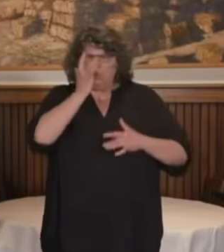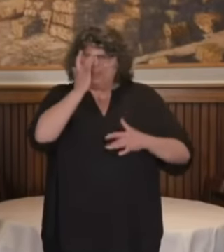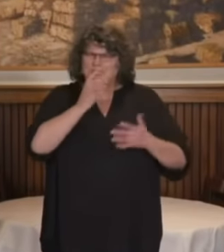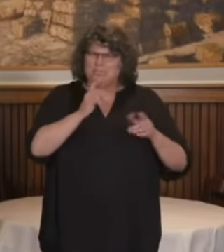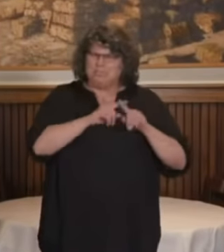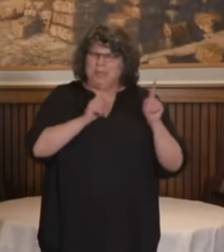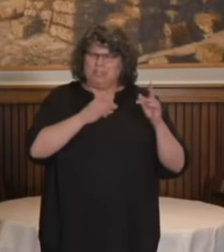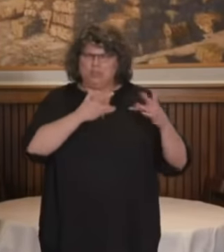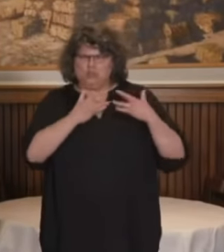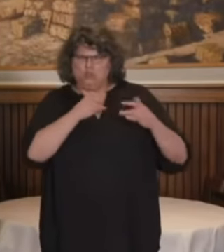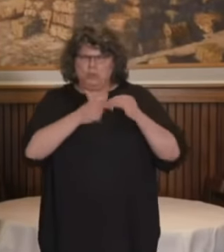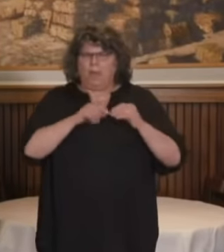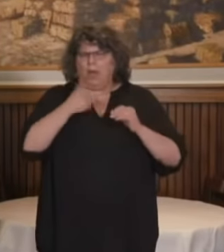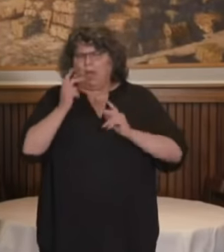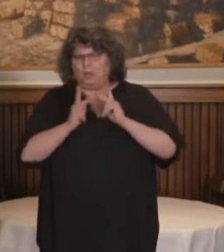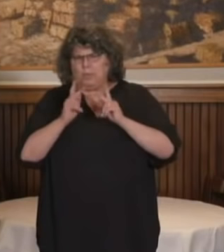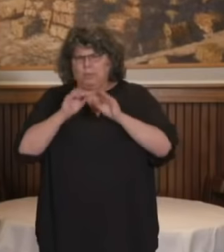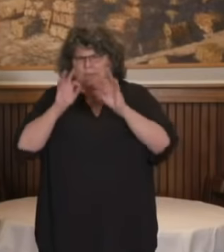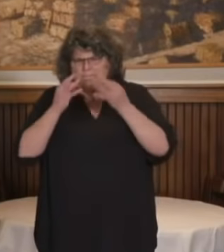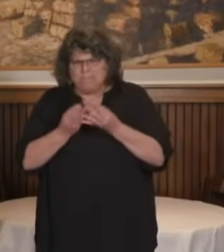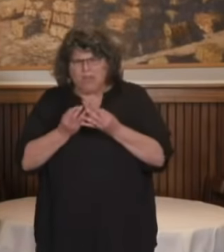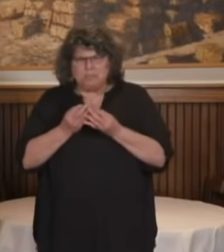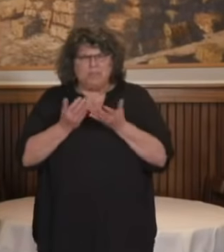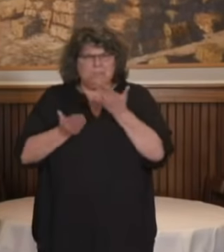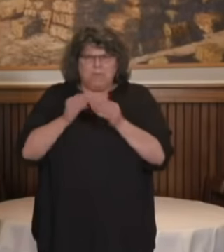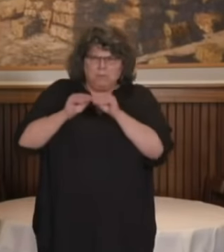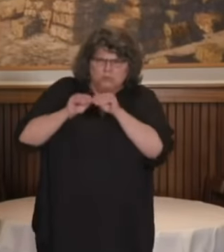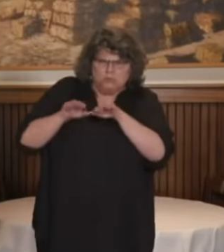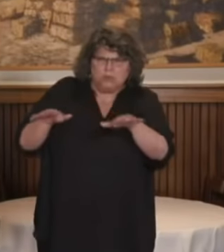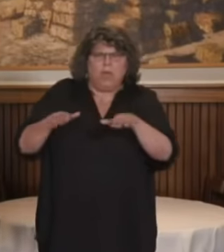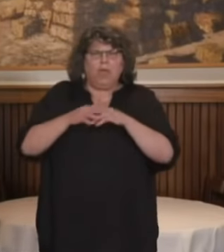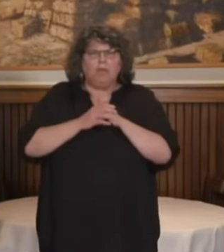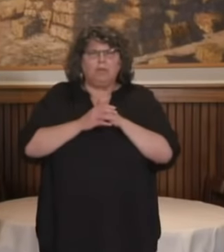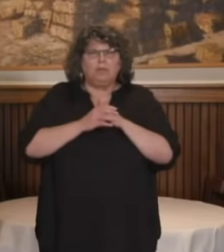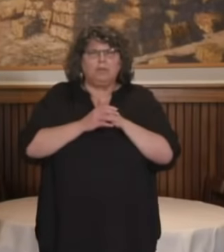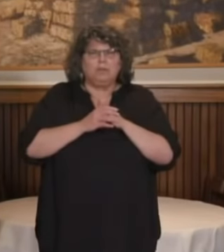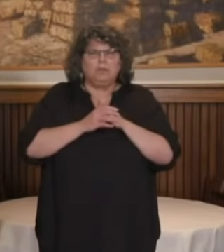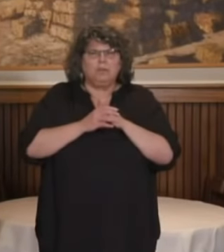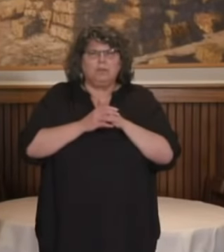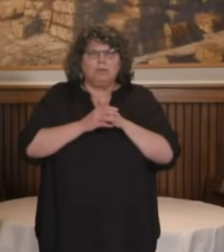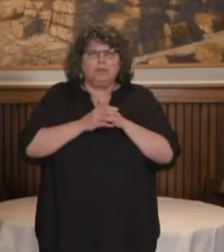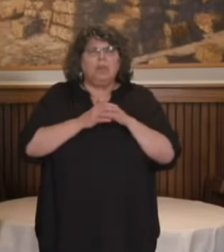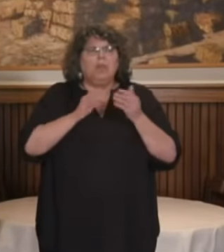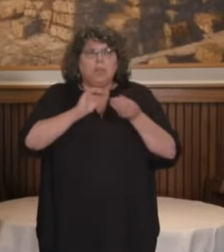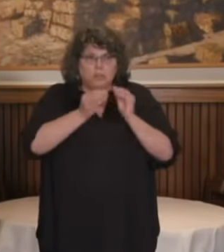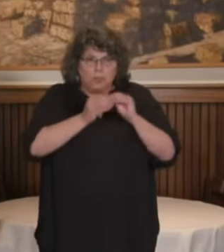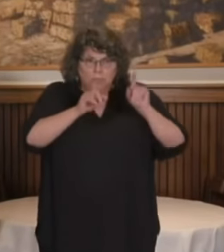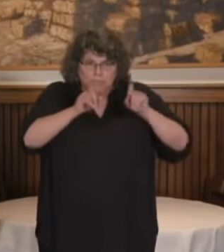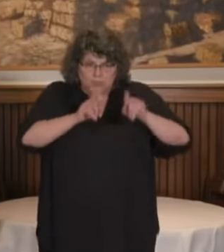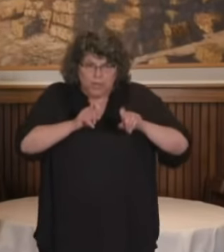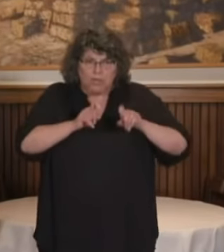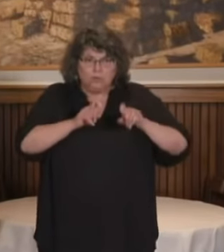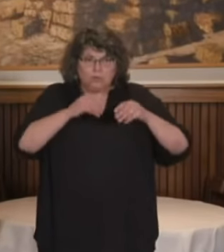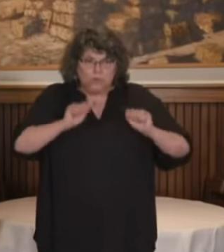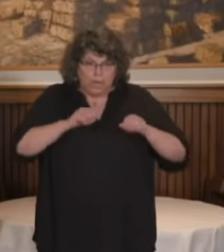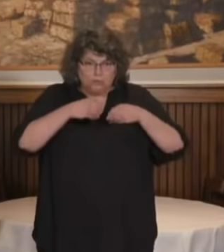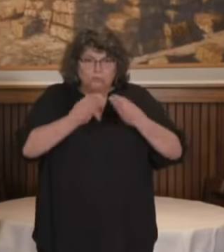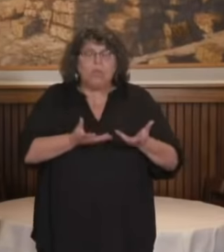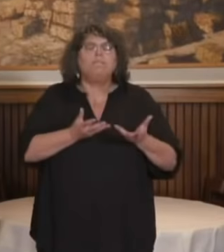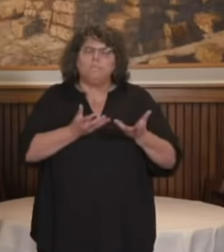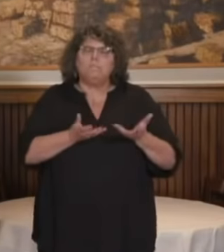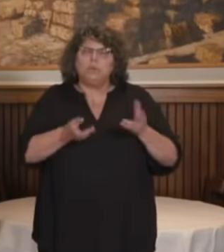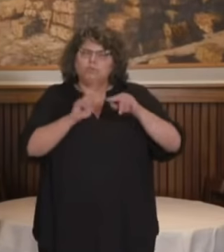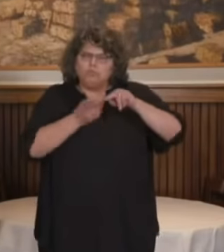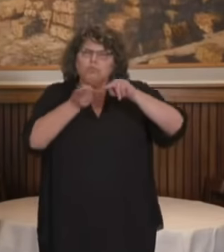concerned about family members and possible spread. The testing, again, capacity is increasing significantly in the state.